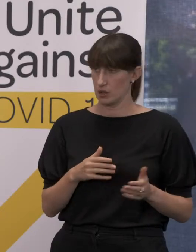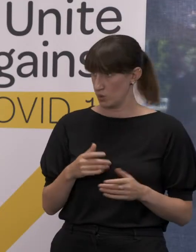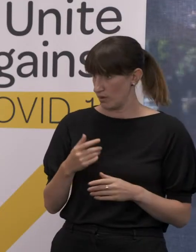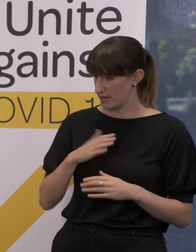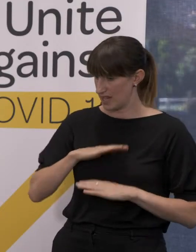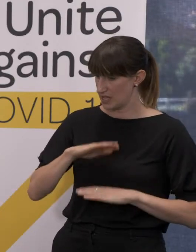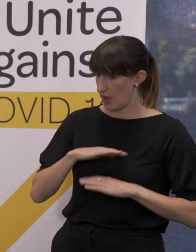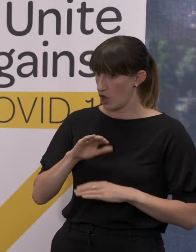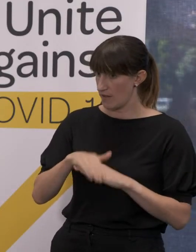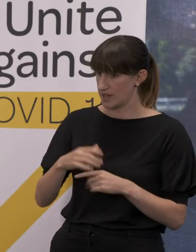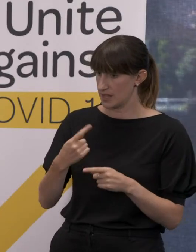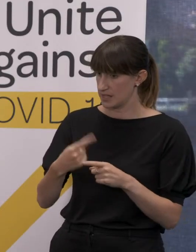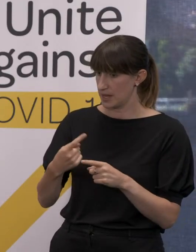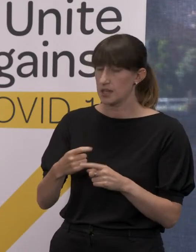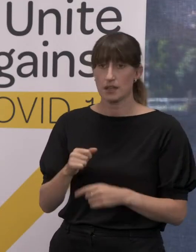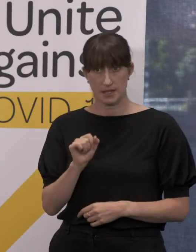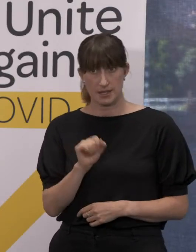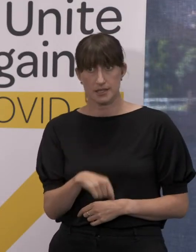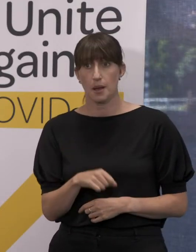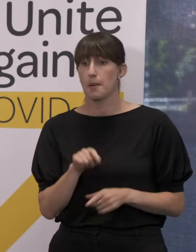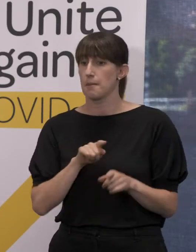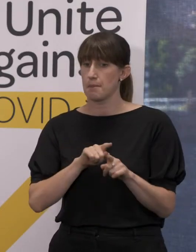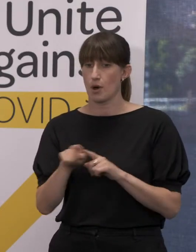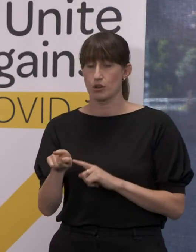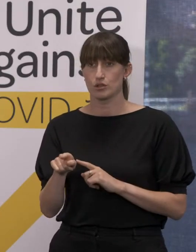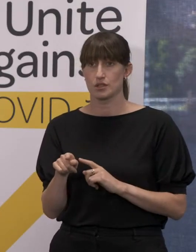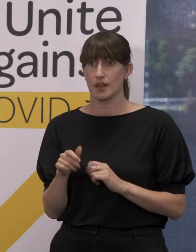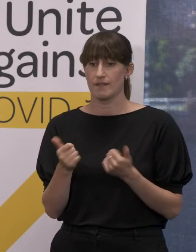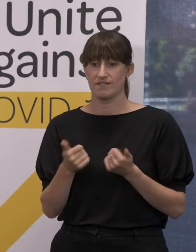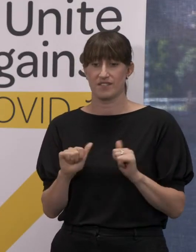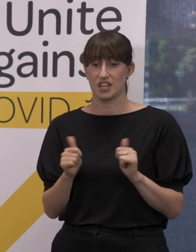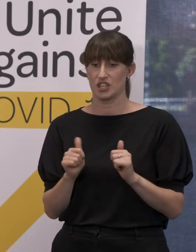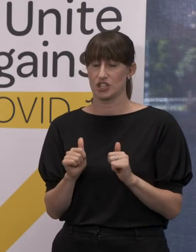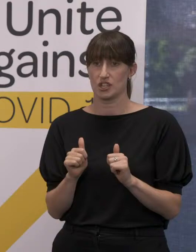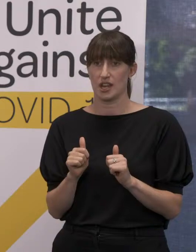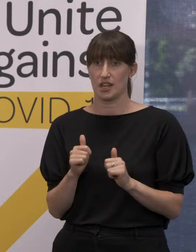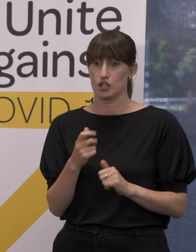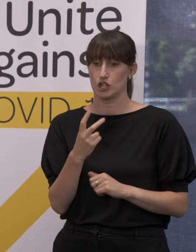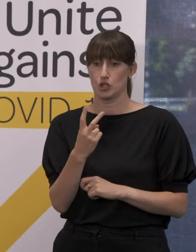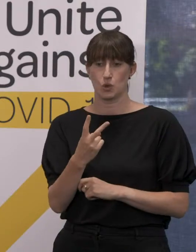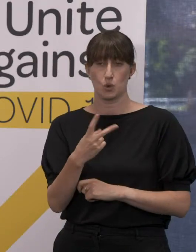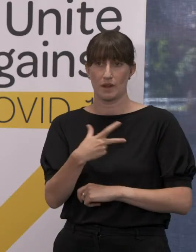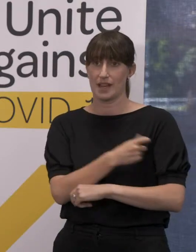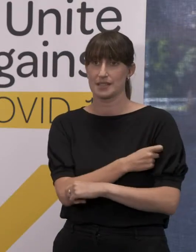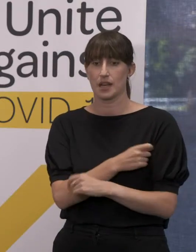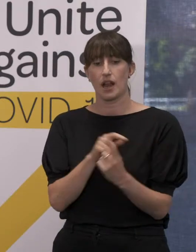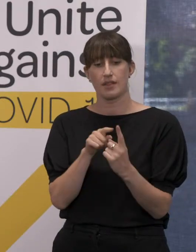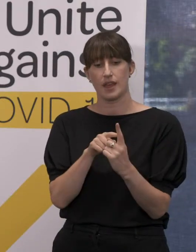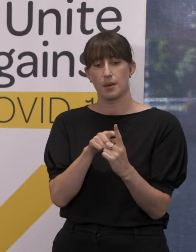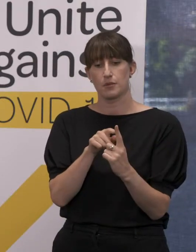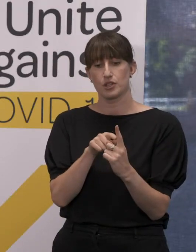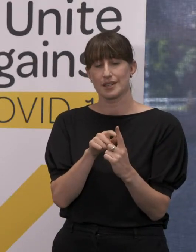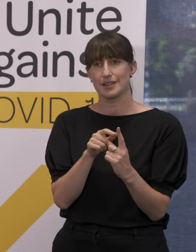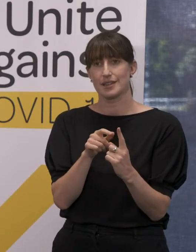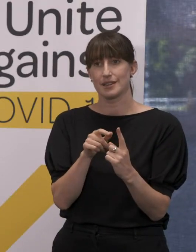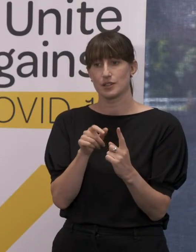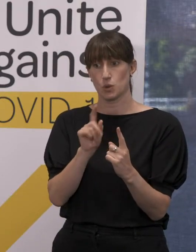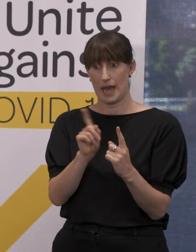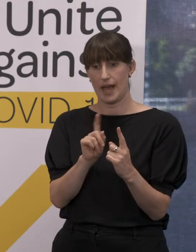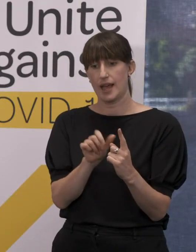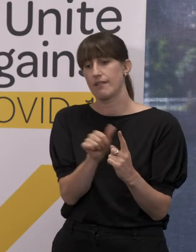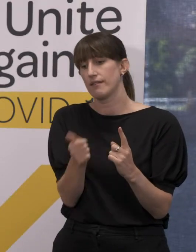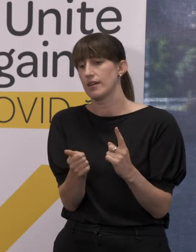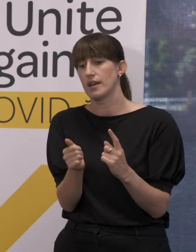and many of them have had 2 doses, like the colleague of our case we have we're talking about today. So I